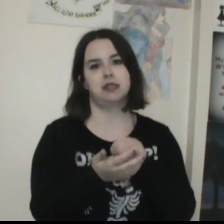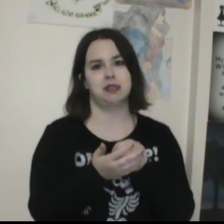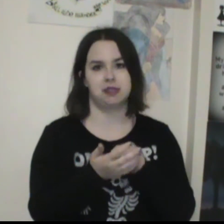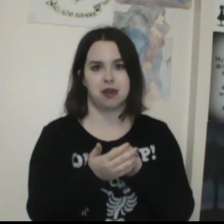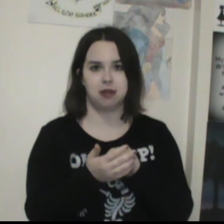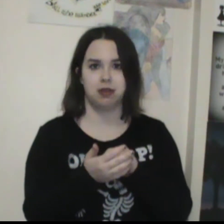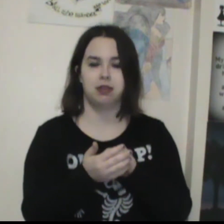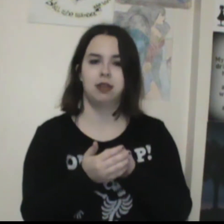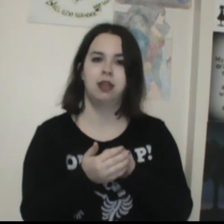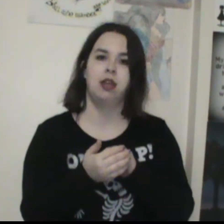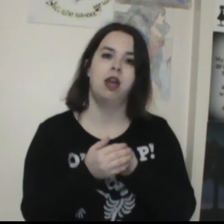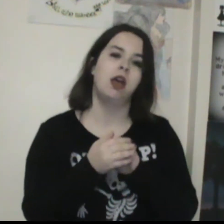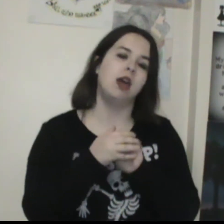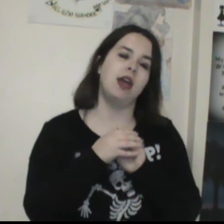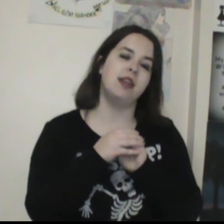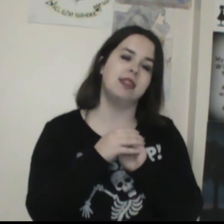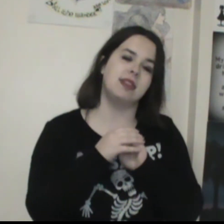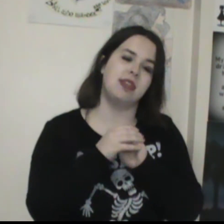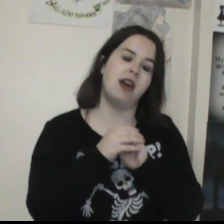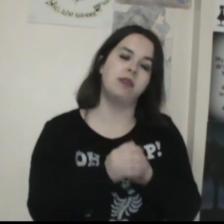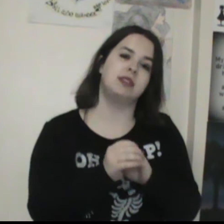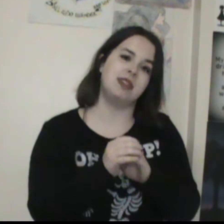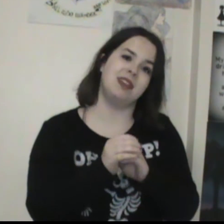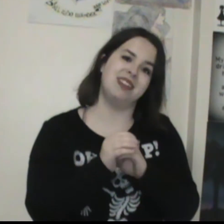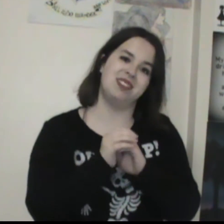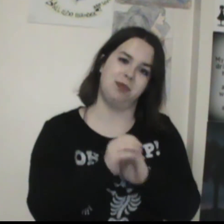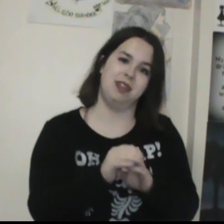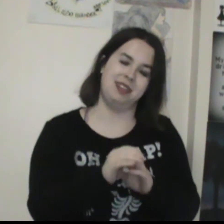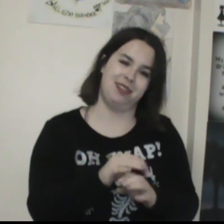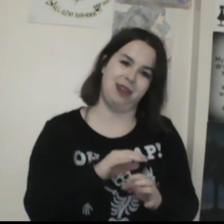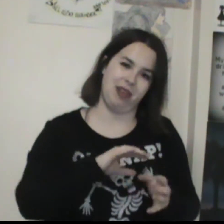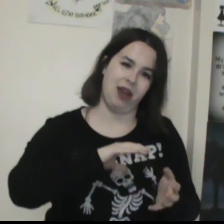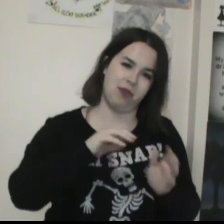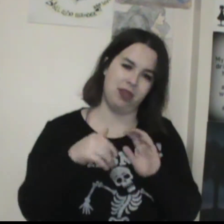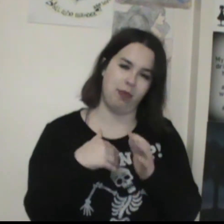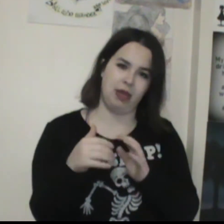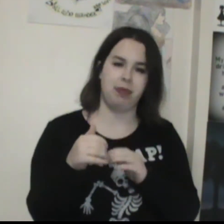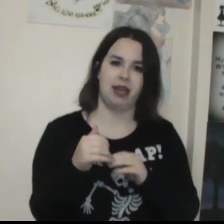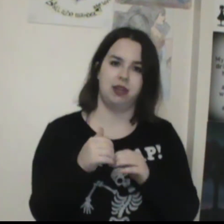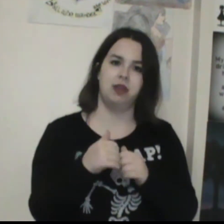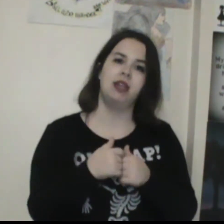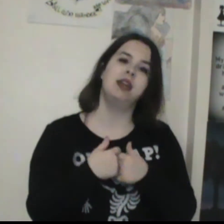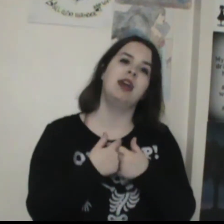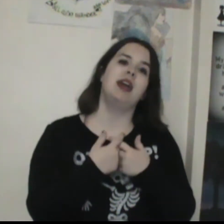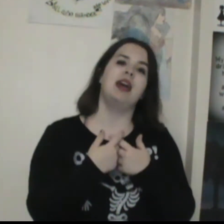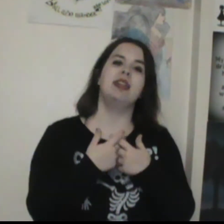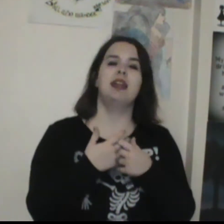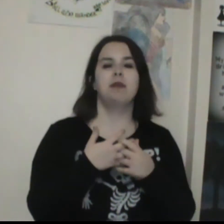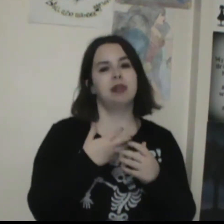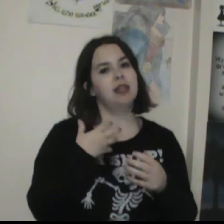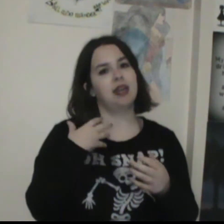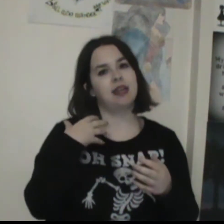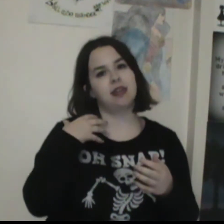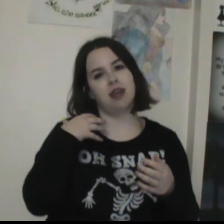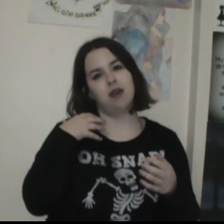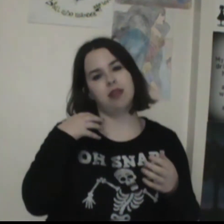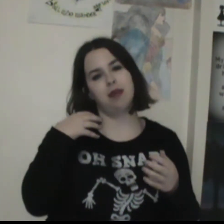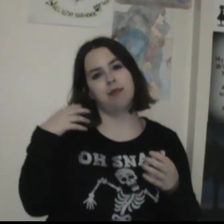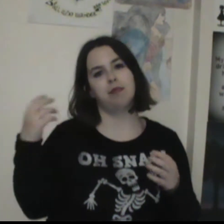his daughter. And that was just really interesting with how all that played back into it. And then I really liked how they